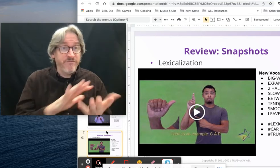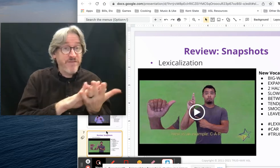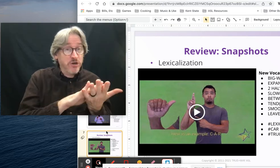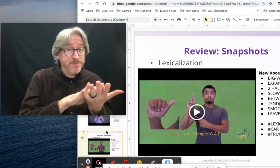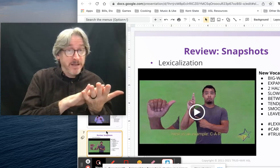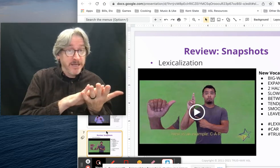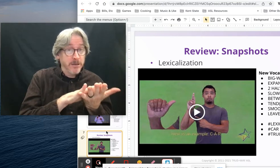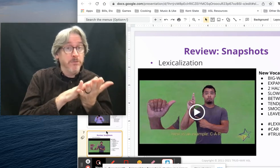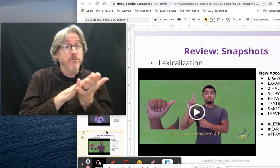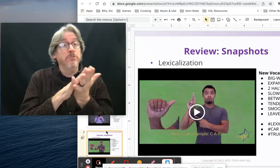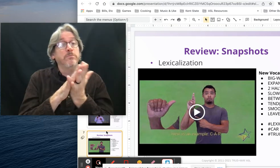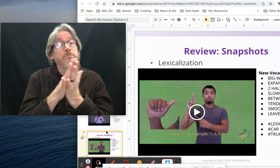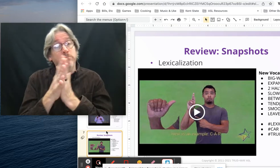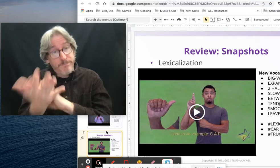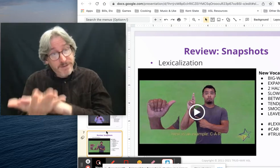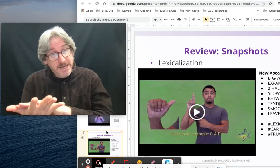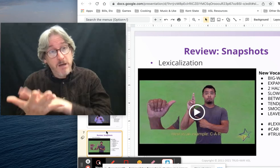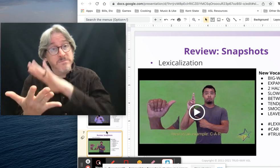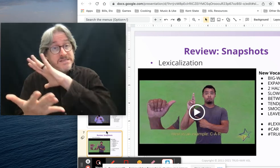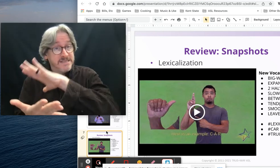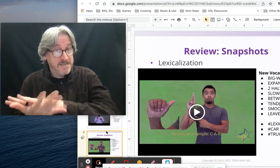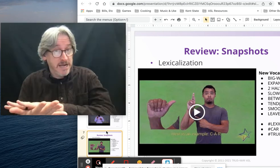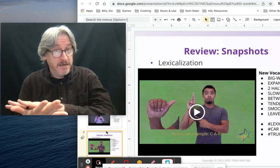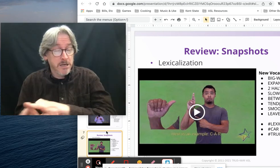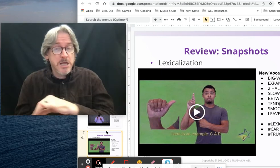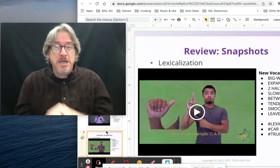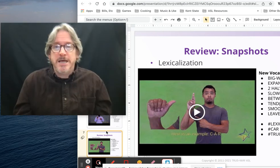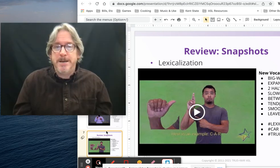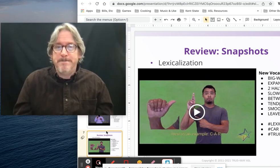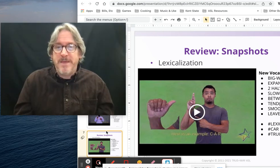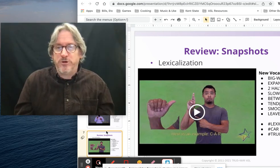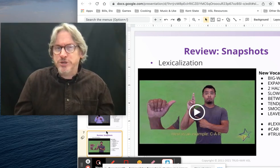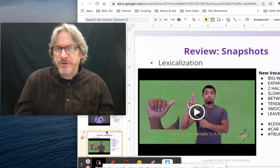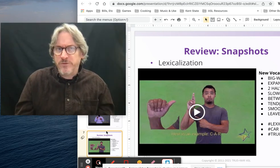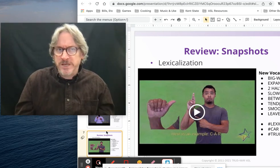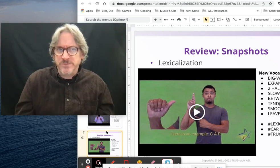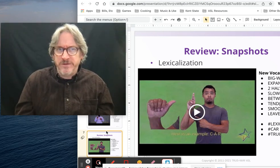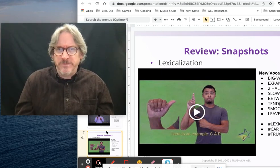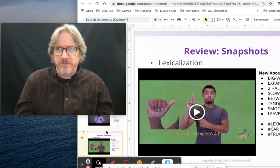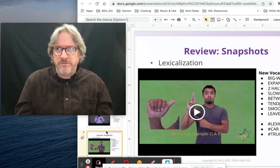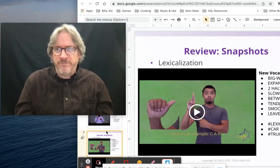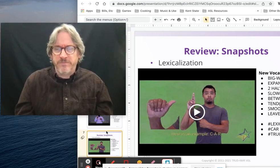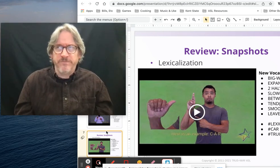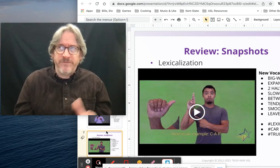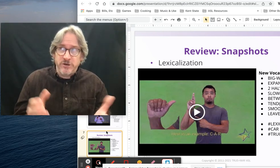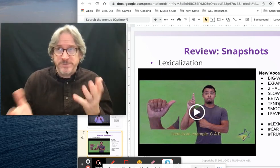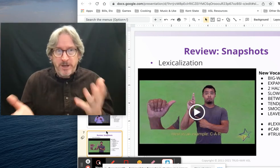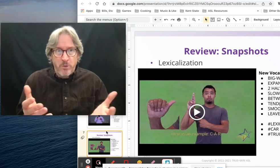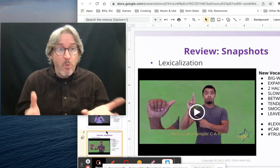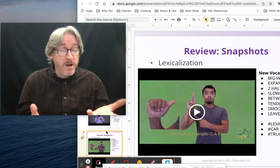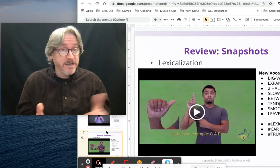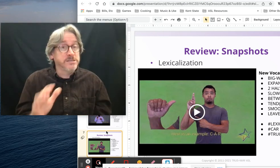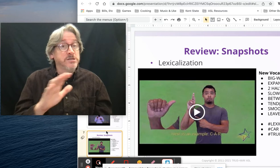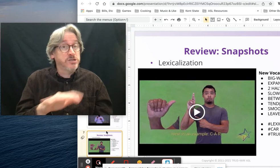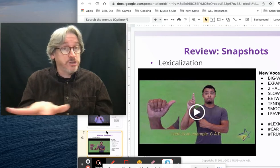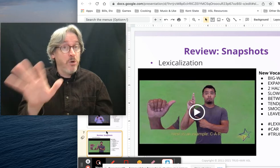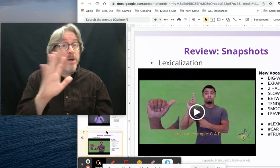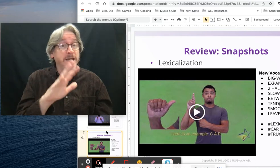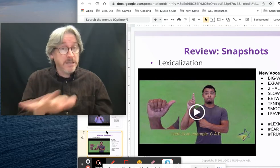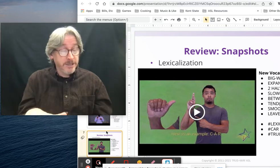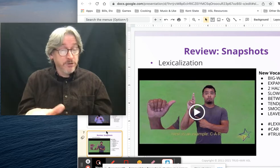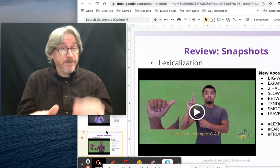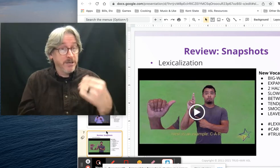the finger spelling becomes the sign. And there are two different ways we finger spell. One is